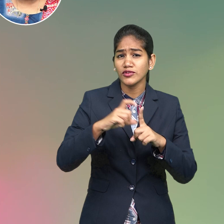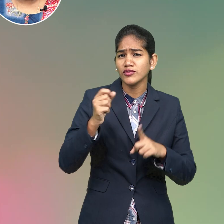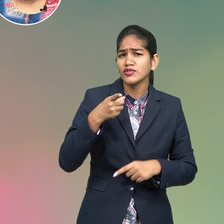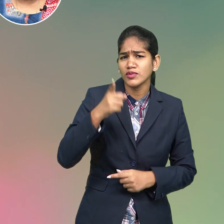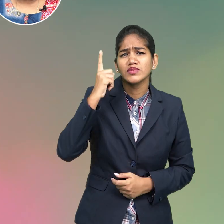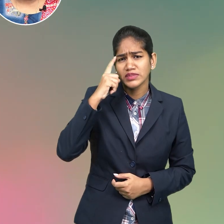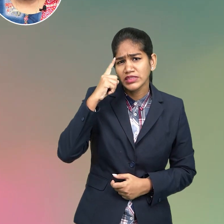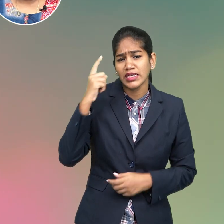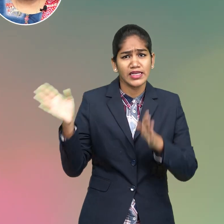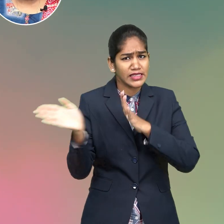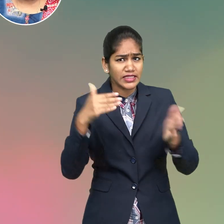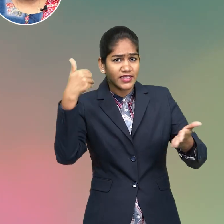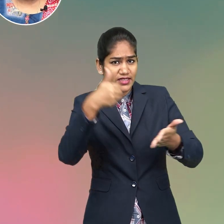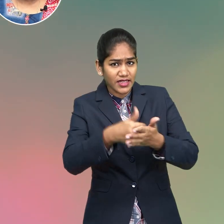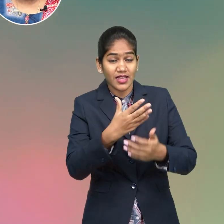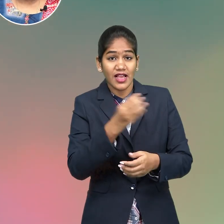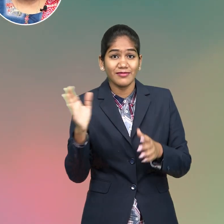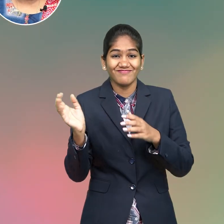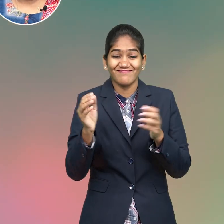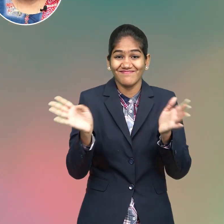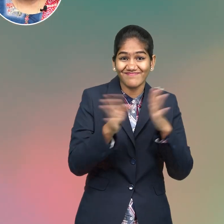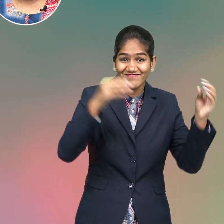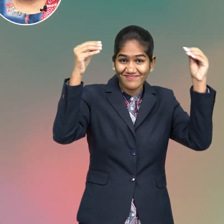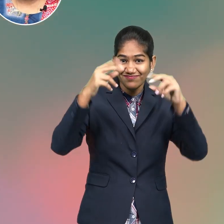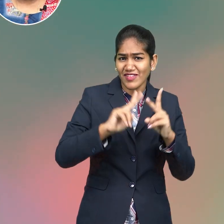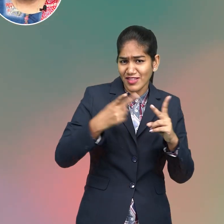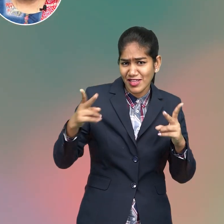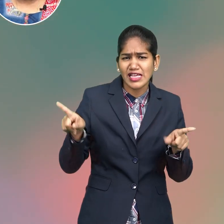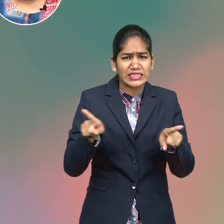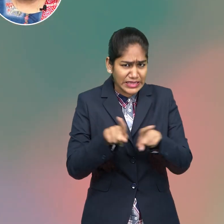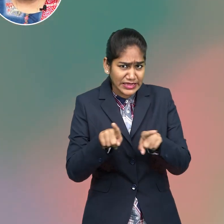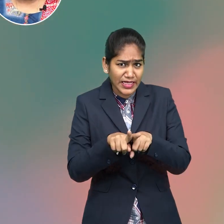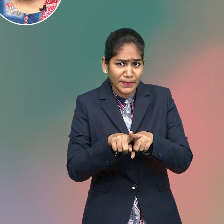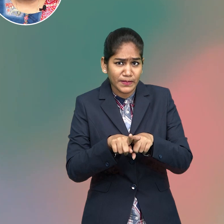Do you think climate and weather are the same?